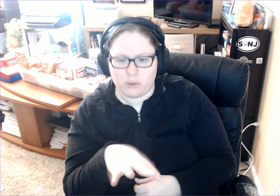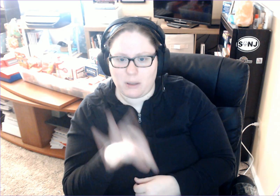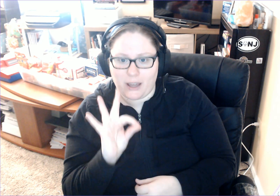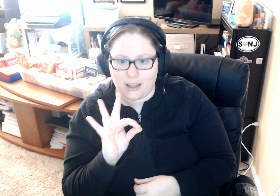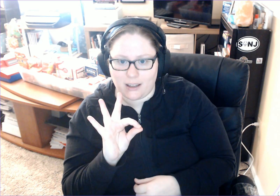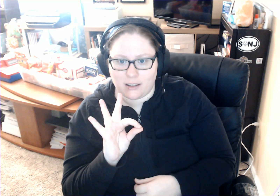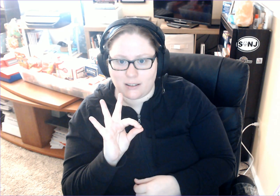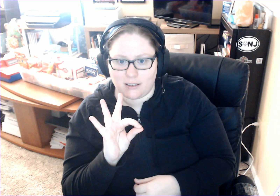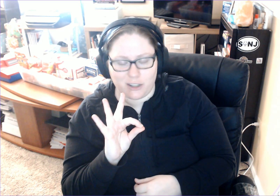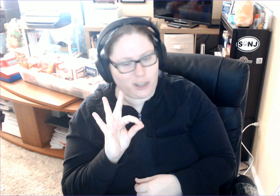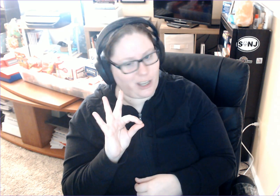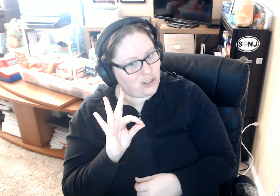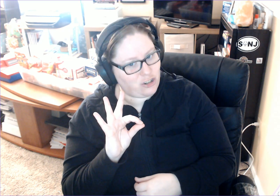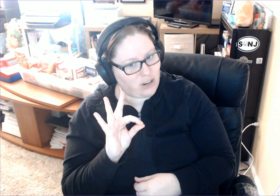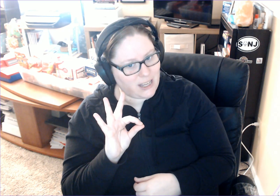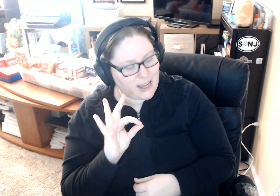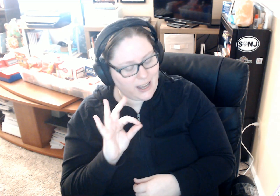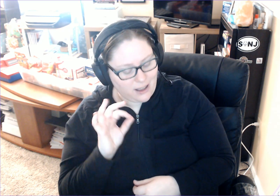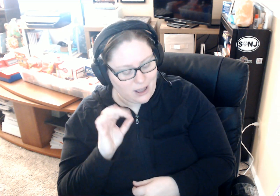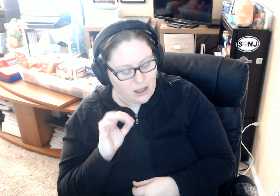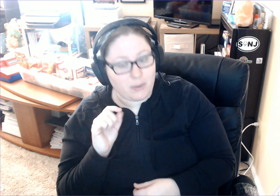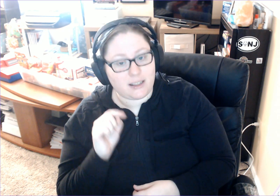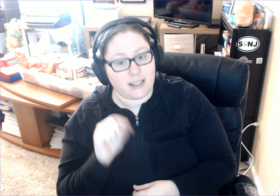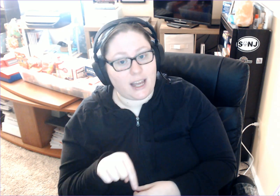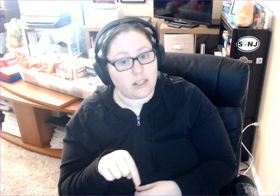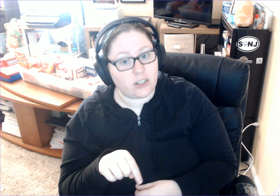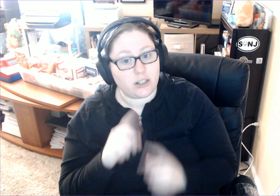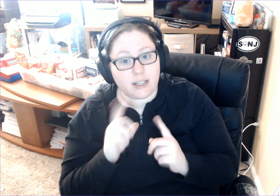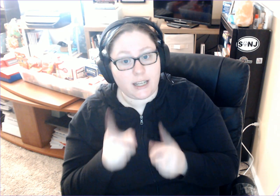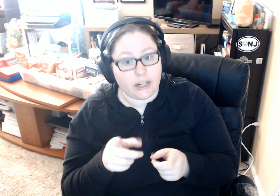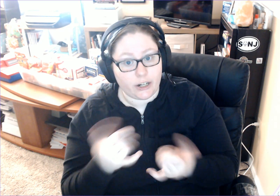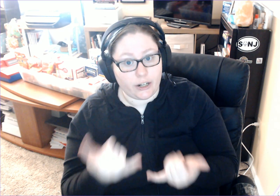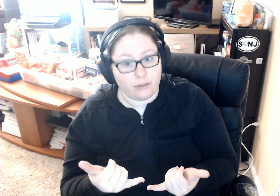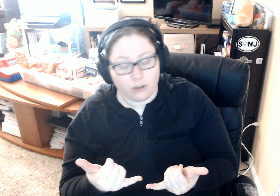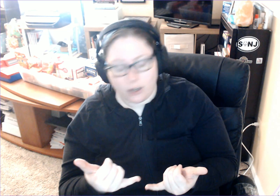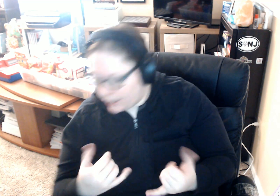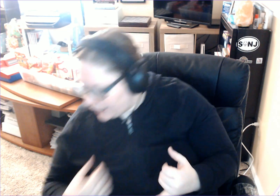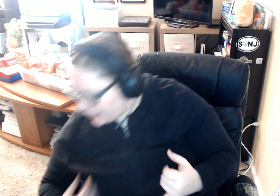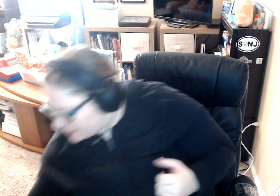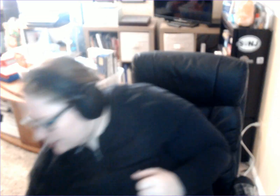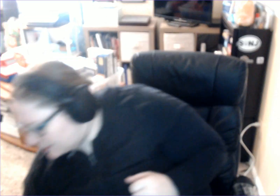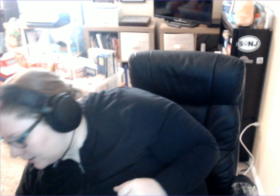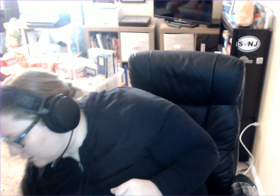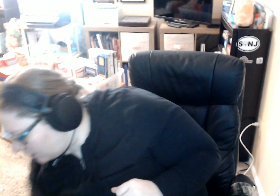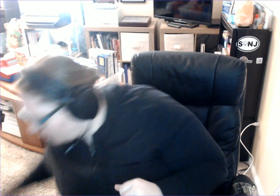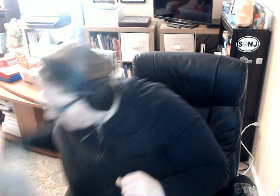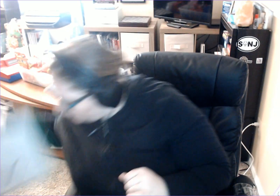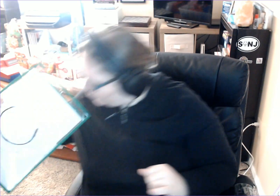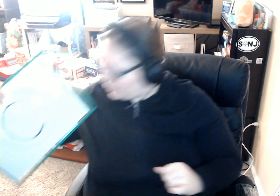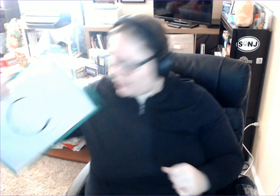pick? It's tricky, but the answer here is